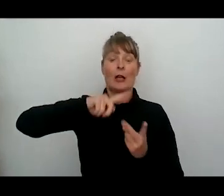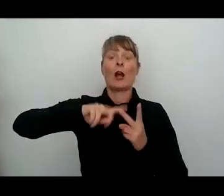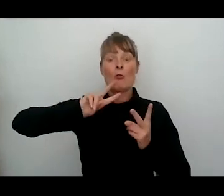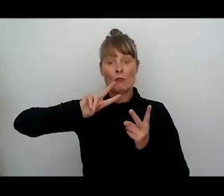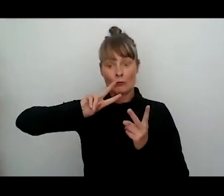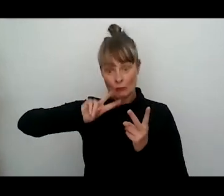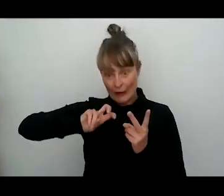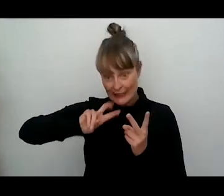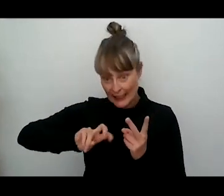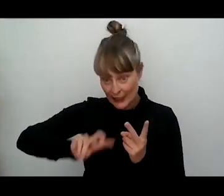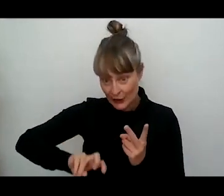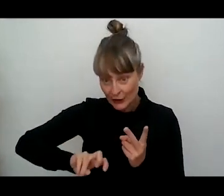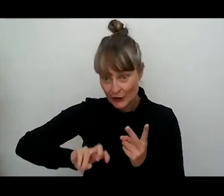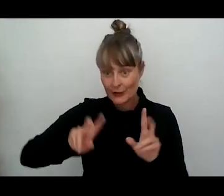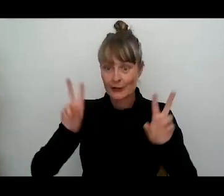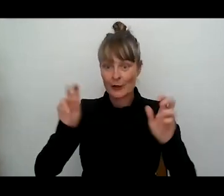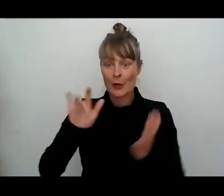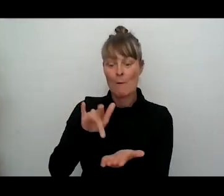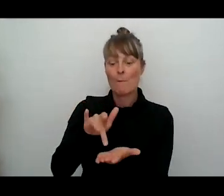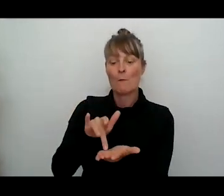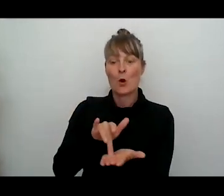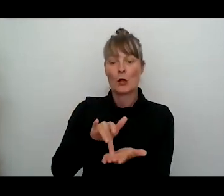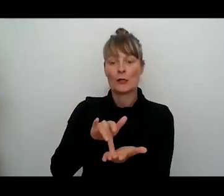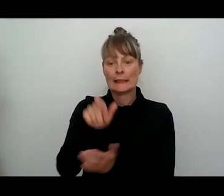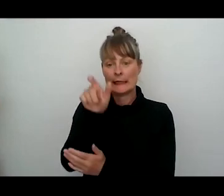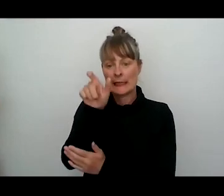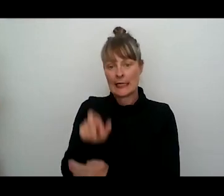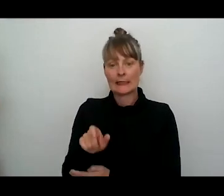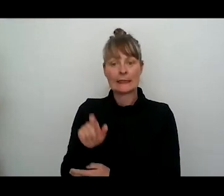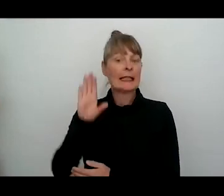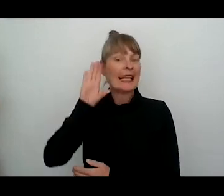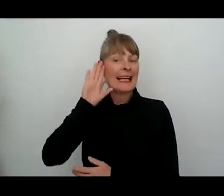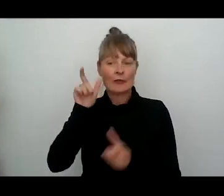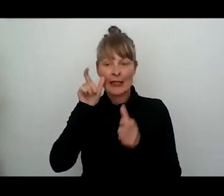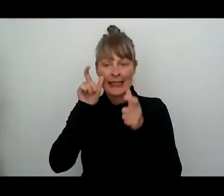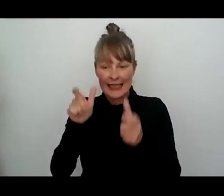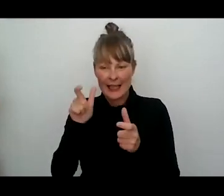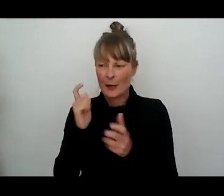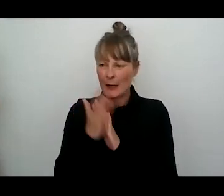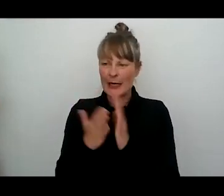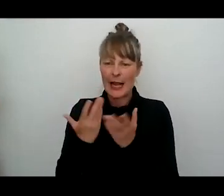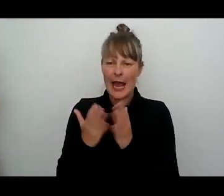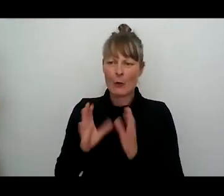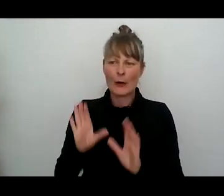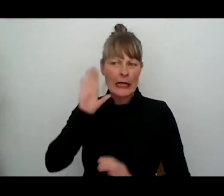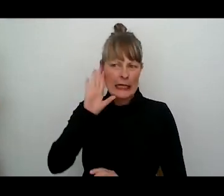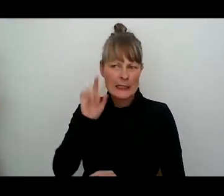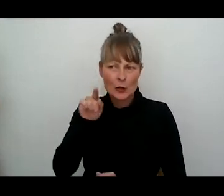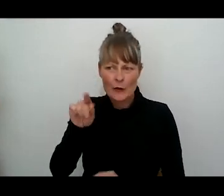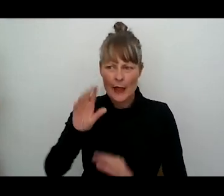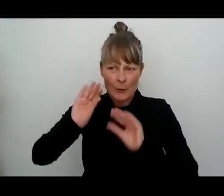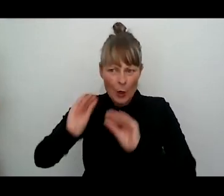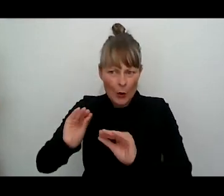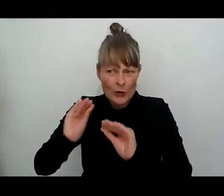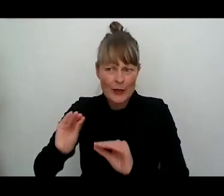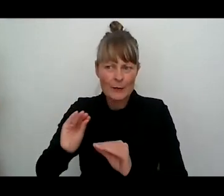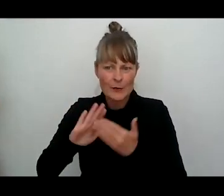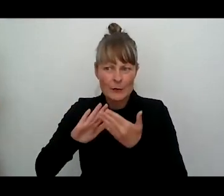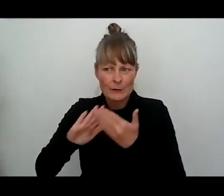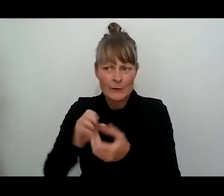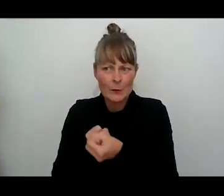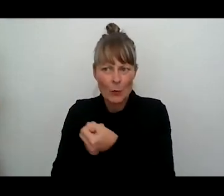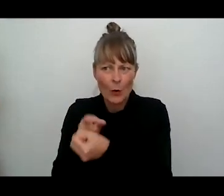introduction, was person-centered hearing care. So how we work with people and listen to them and coach them. I want to create something